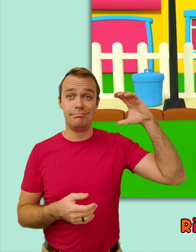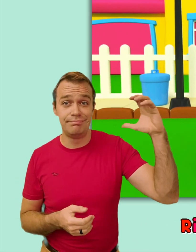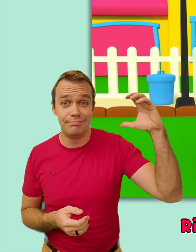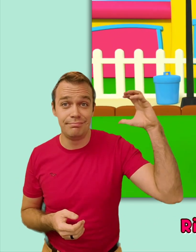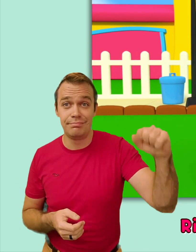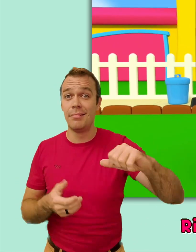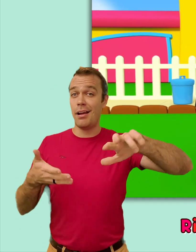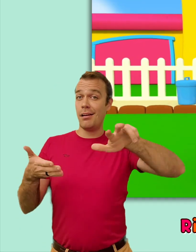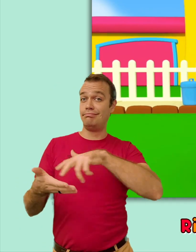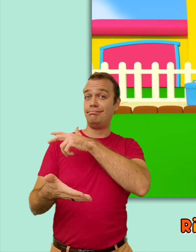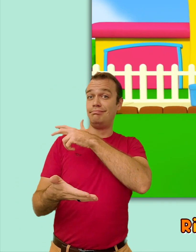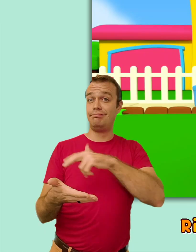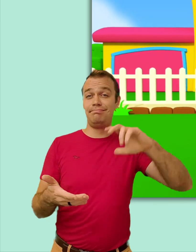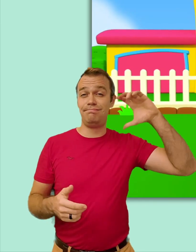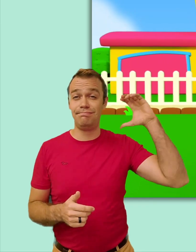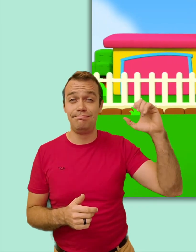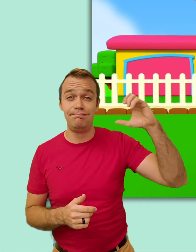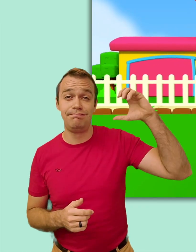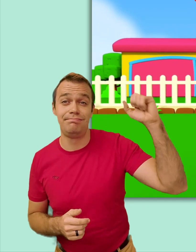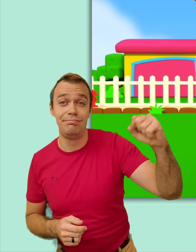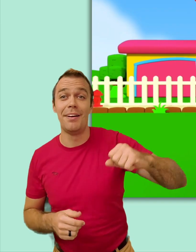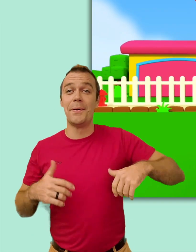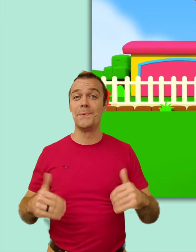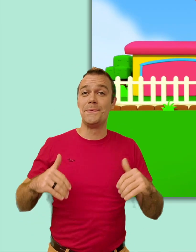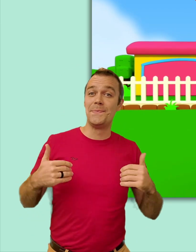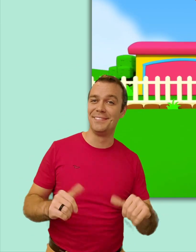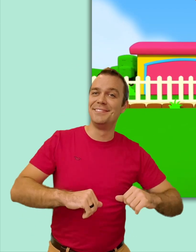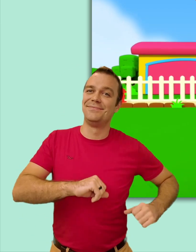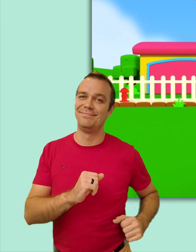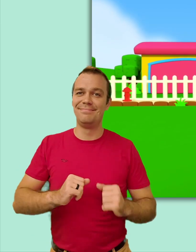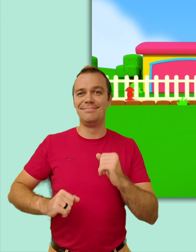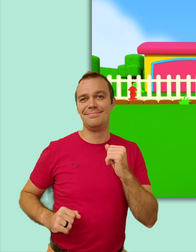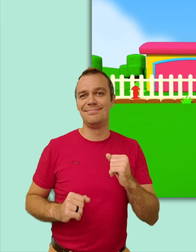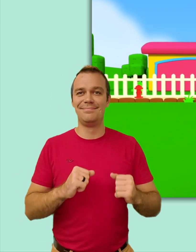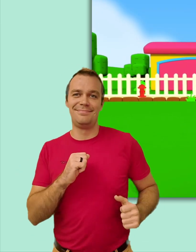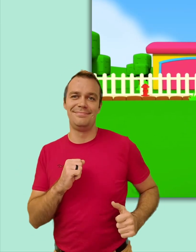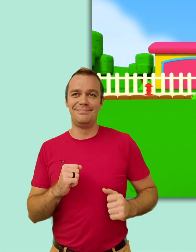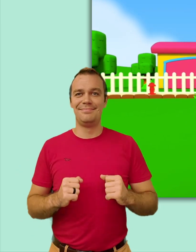we go. Rig-a-jig jig and away we go, hi-ho, hi-ho, hi-ho.